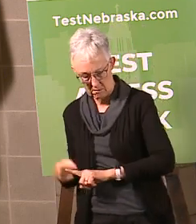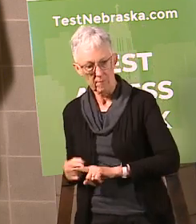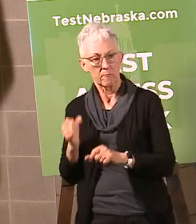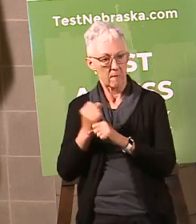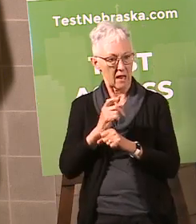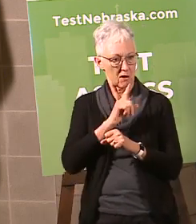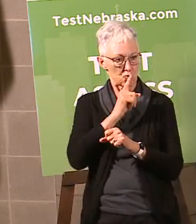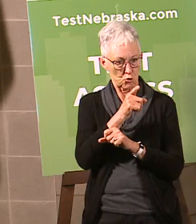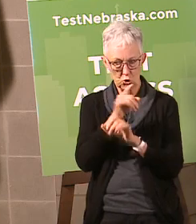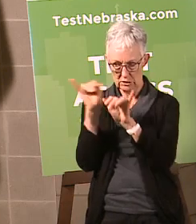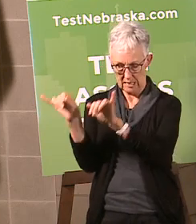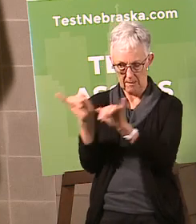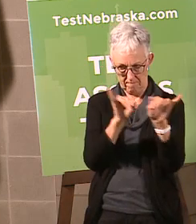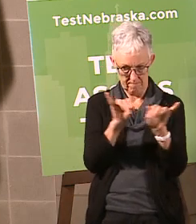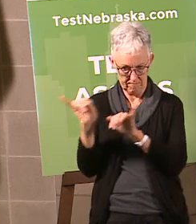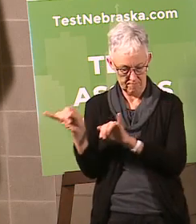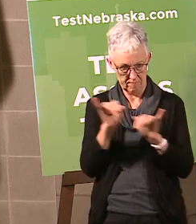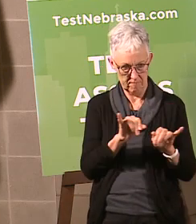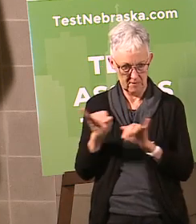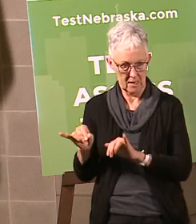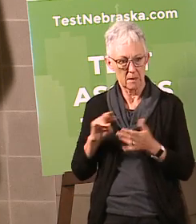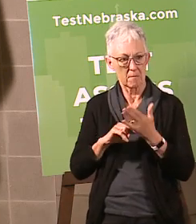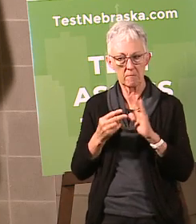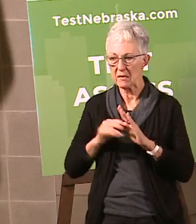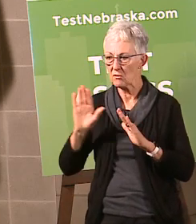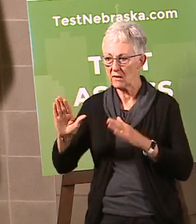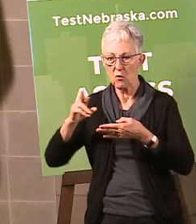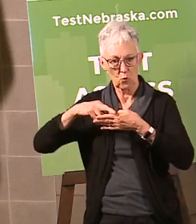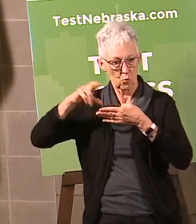Elizabeth has got actually match up with what Public Health Lab sent them.